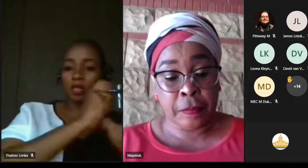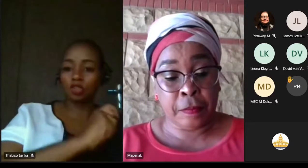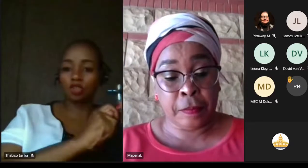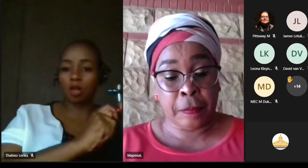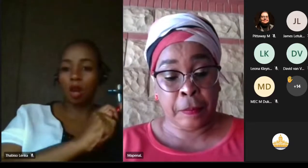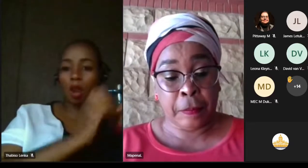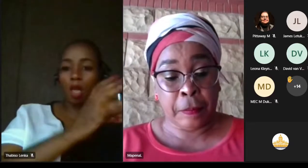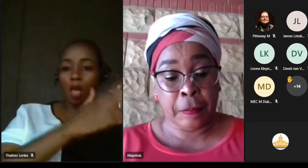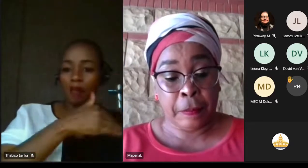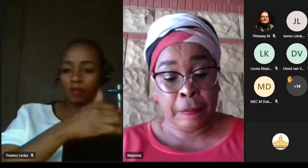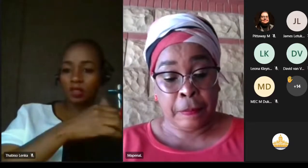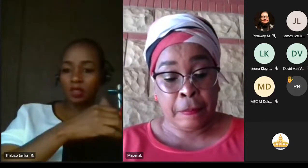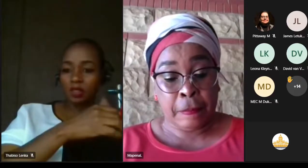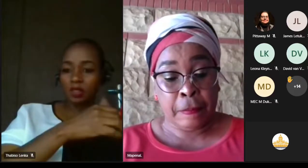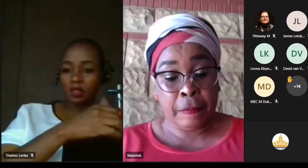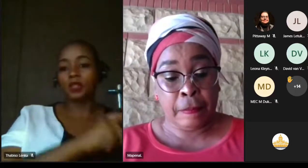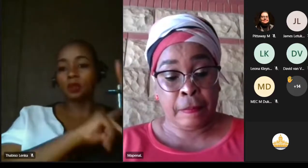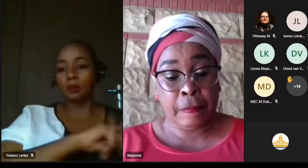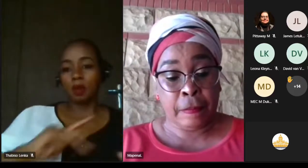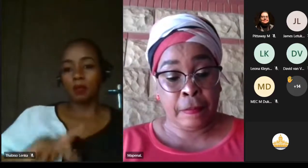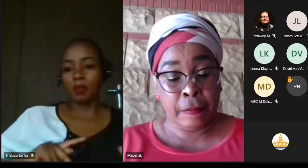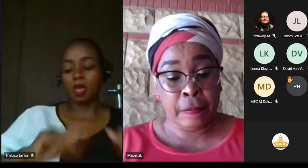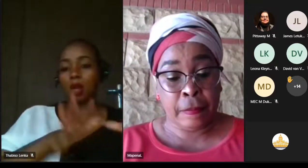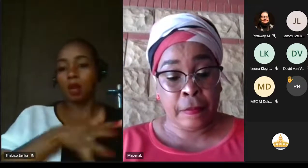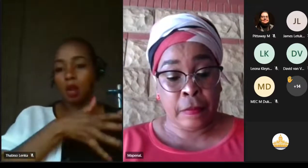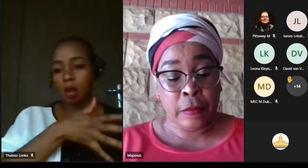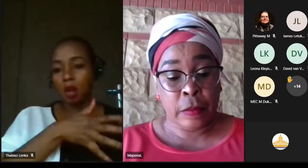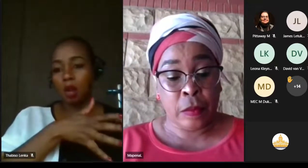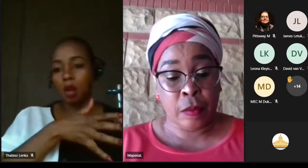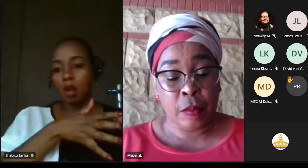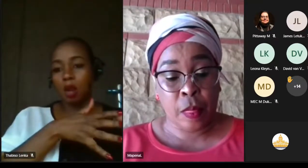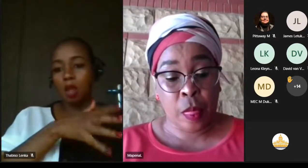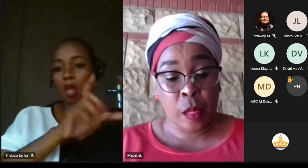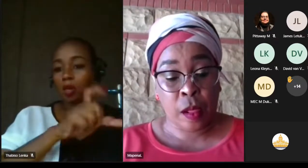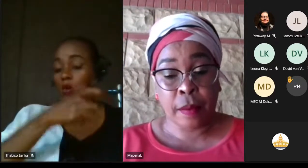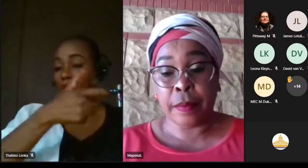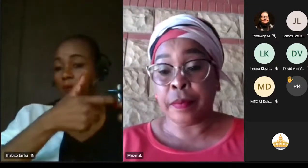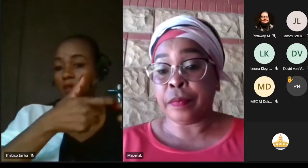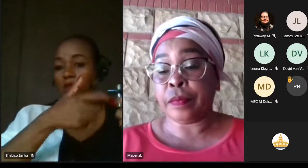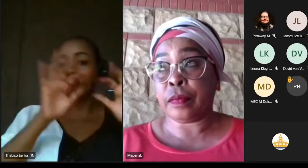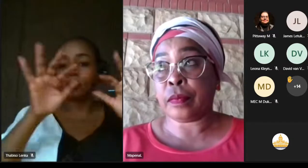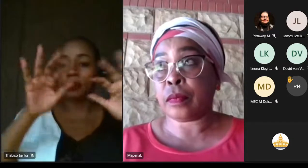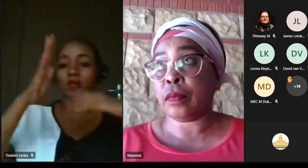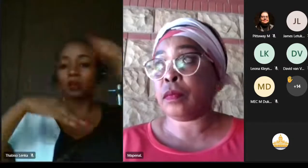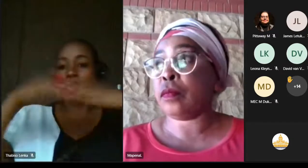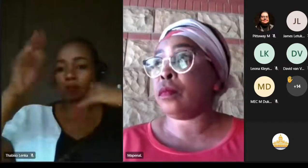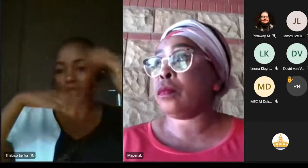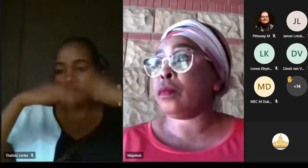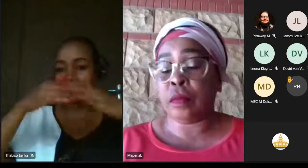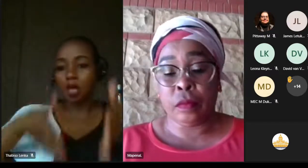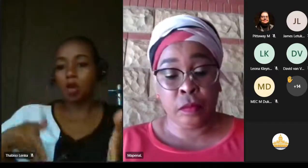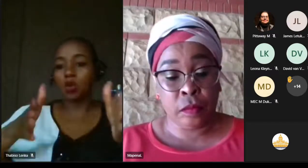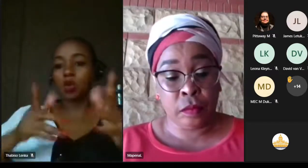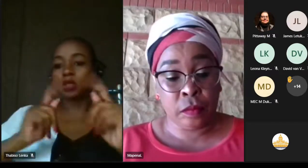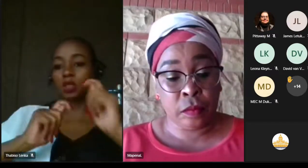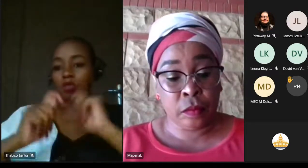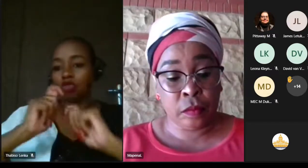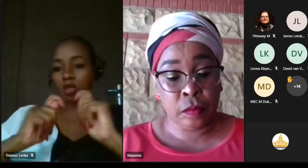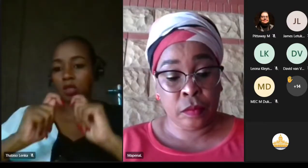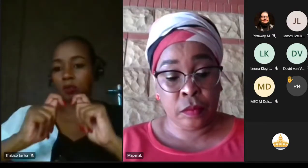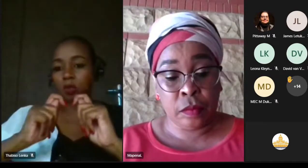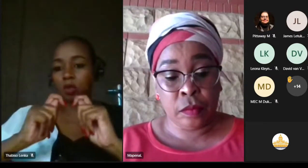Affairs, Office of the Premier and Legislature, and Portfolio Committee on Public Works, Infrastructure, Roads, Transport, and